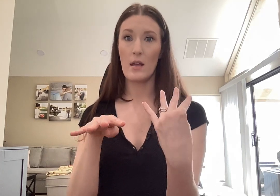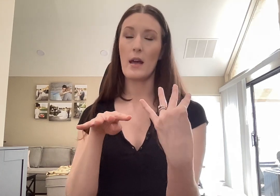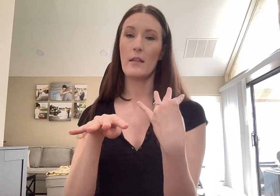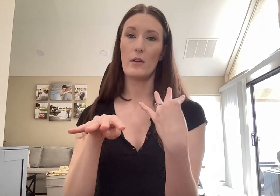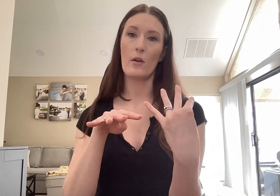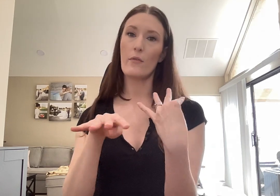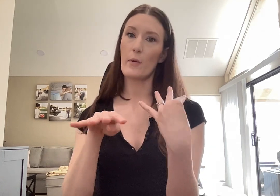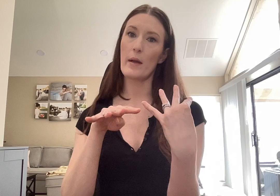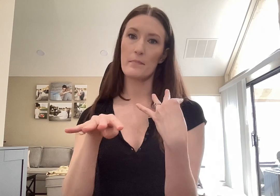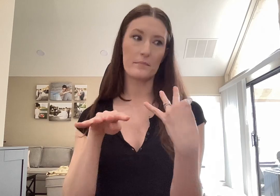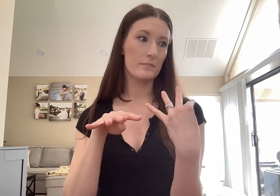and then you go freeway.